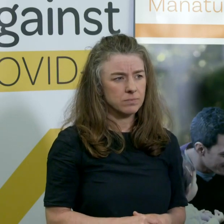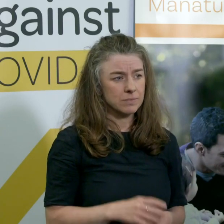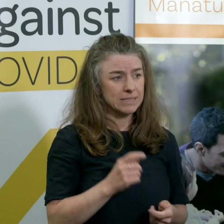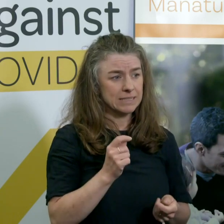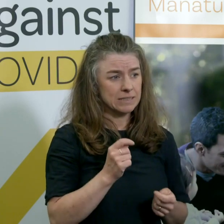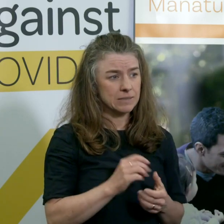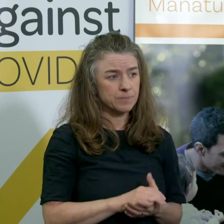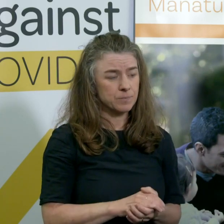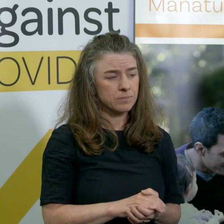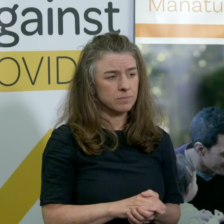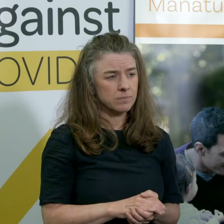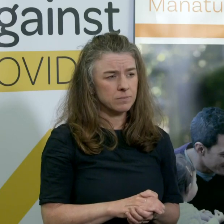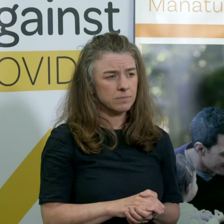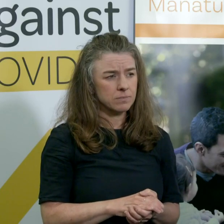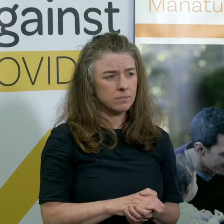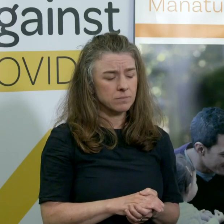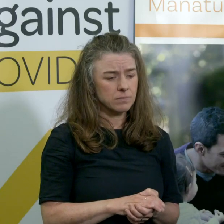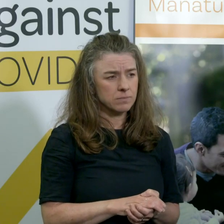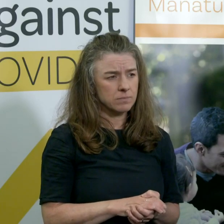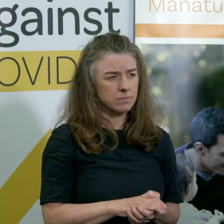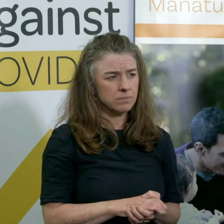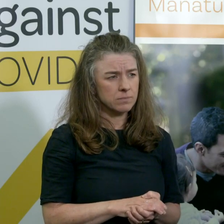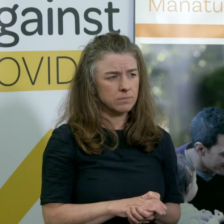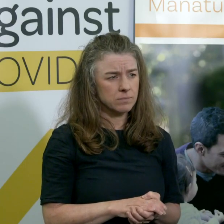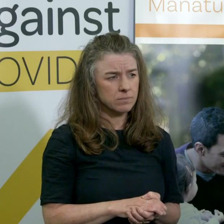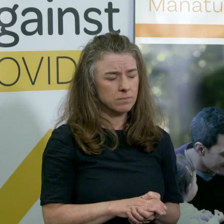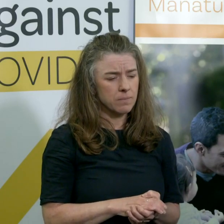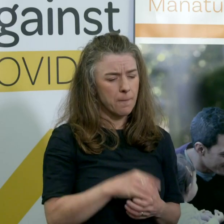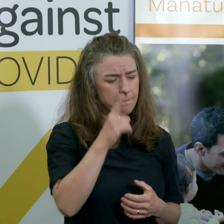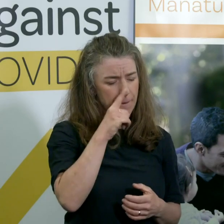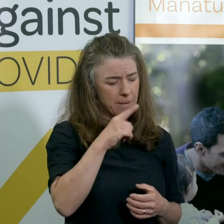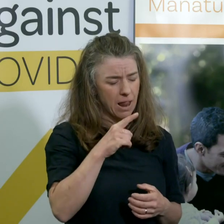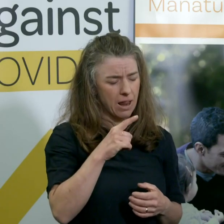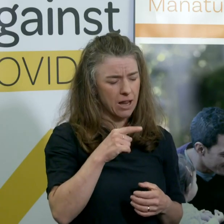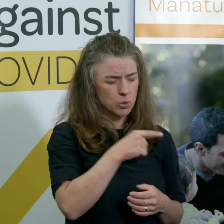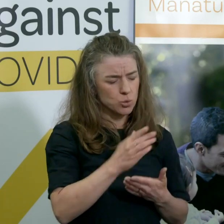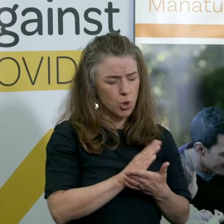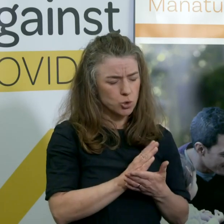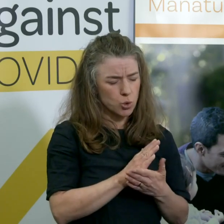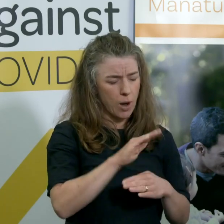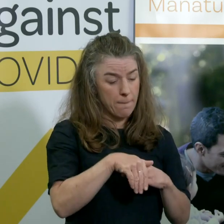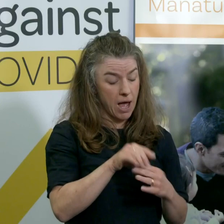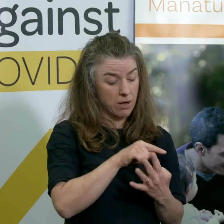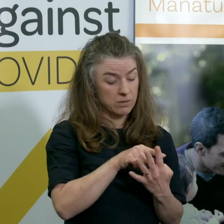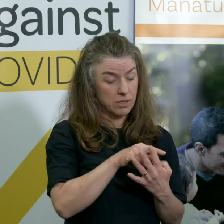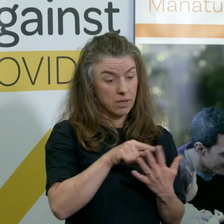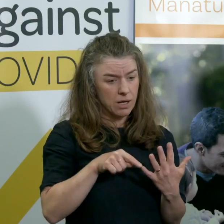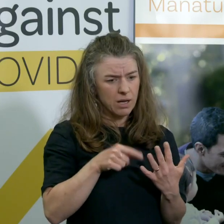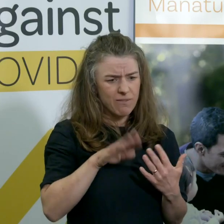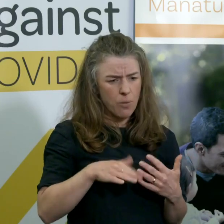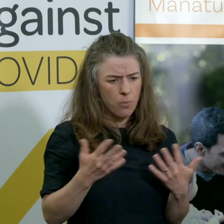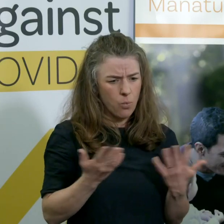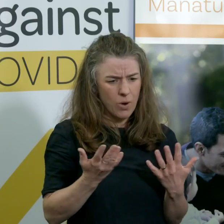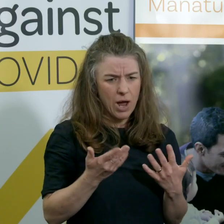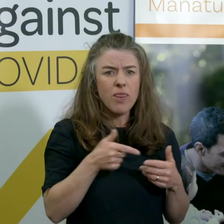haven't been able to confirm are linked to overseas travel. Which part of the country were they from? I don't have the exact details about that. I've just got the summary